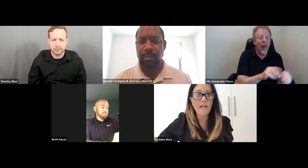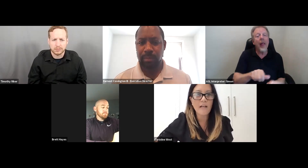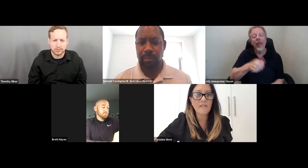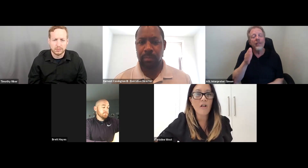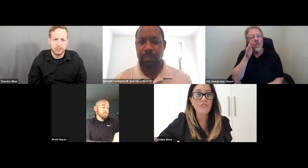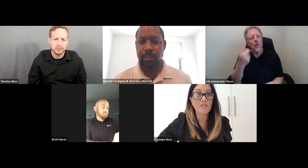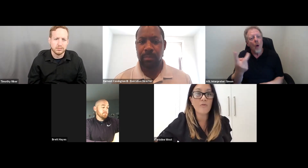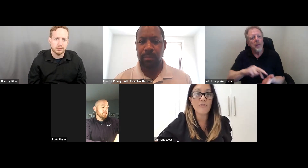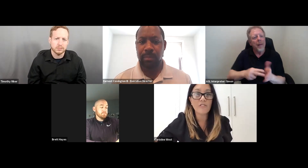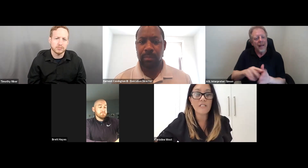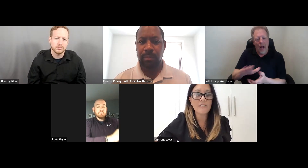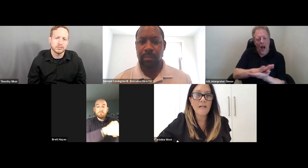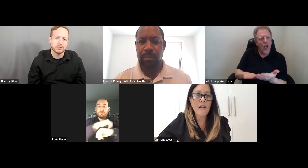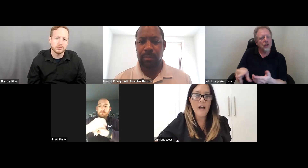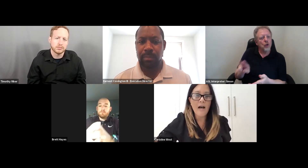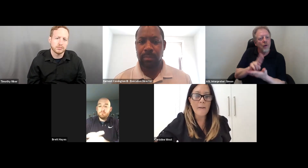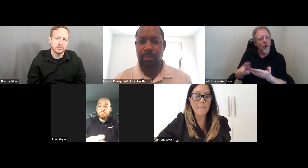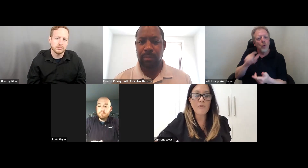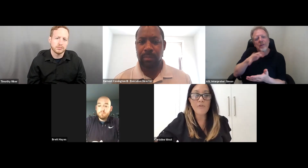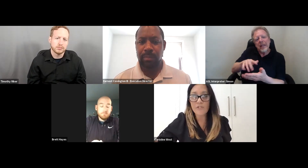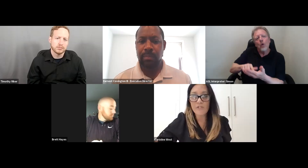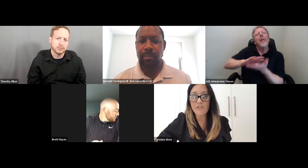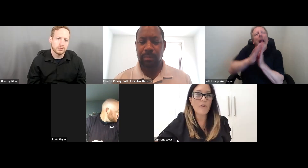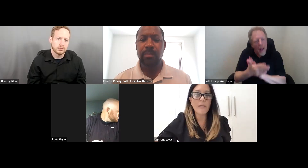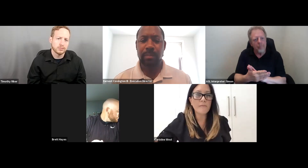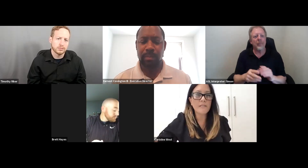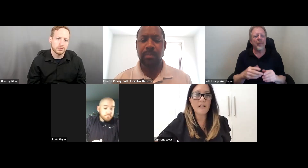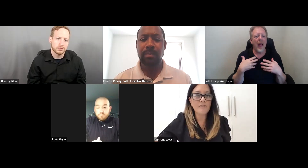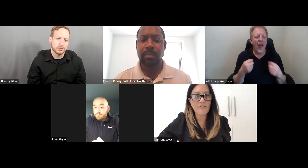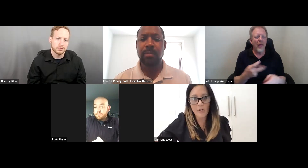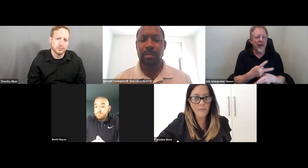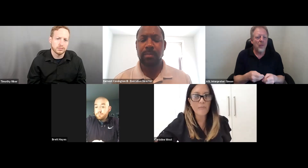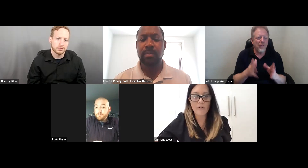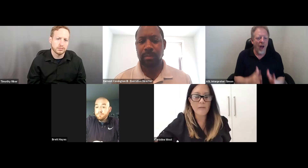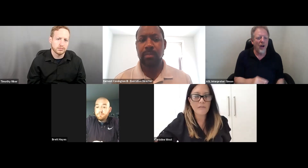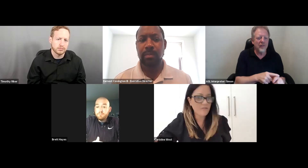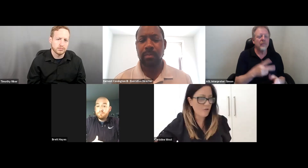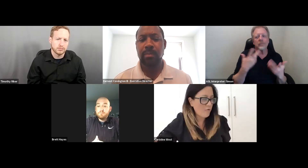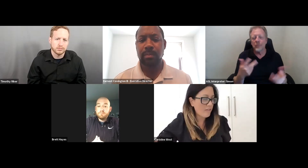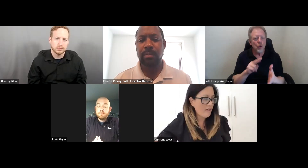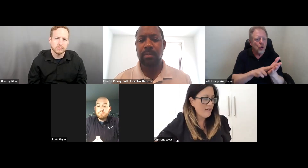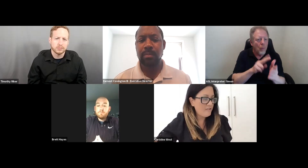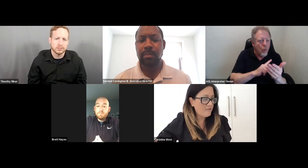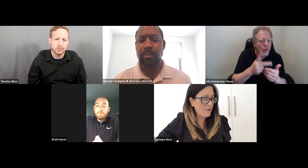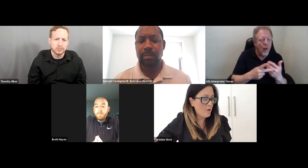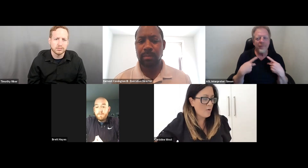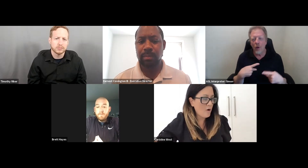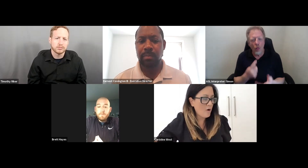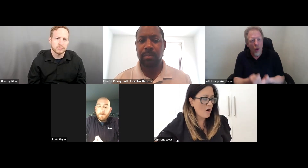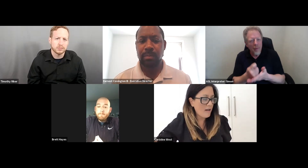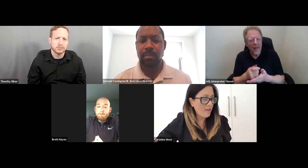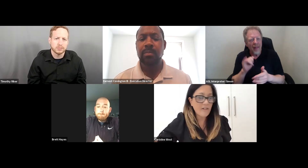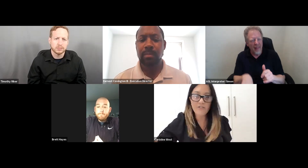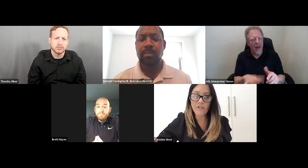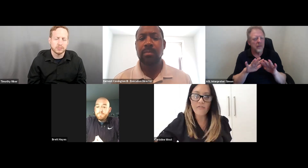healthcare workers, those at colleges and universities, nursing programs, physical therapy programs, and so forth.